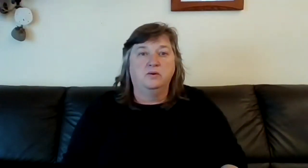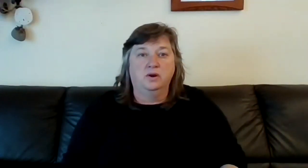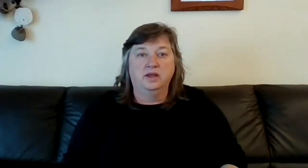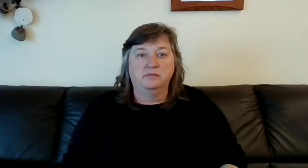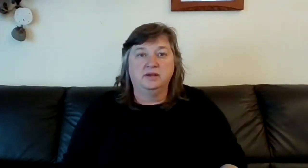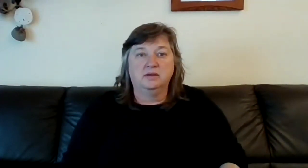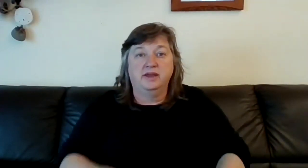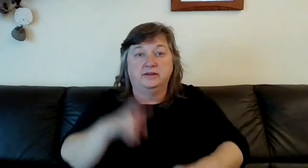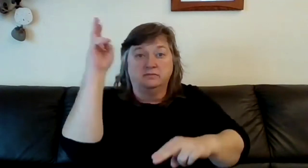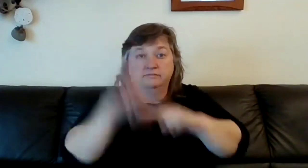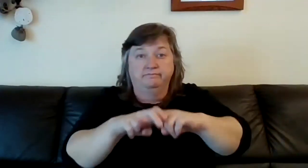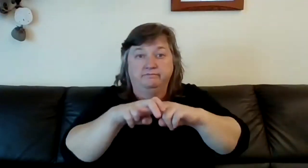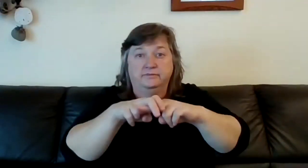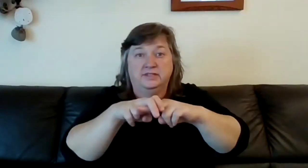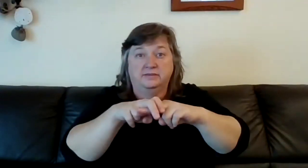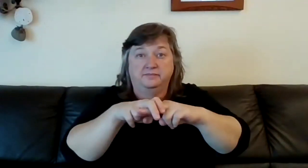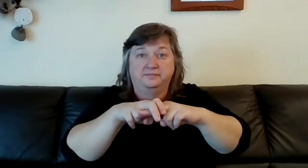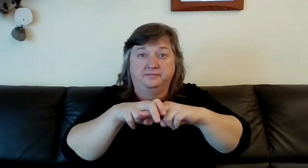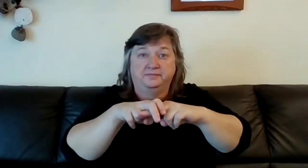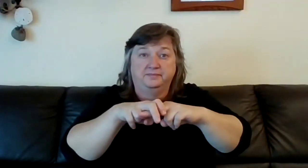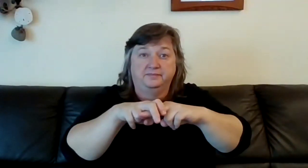Or it can be a command, sit.